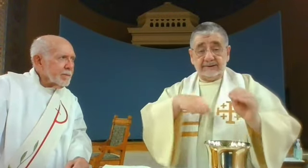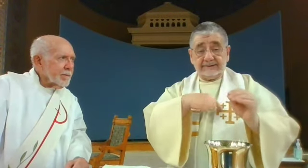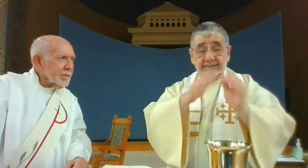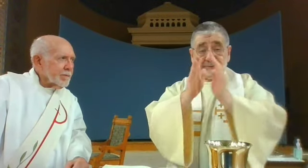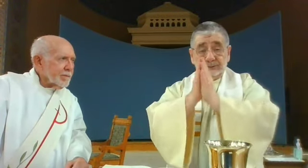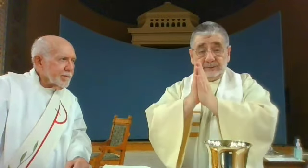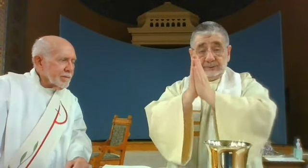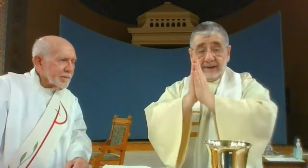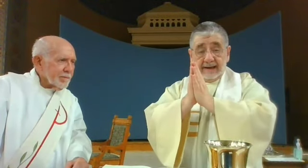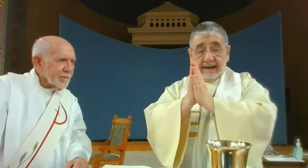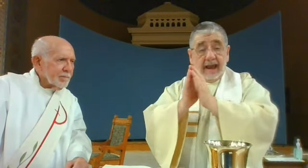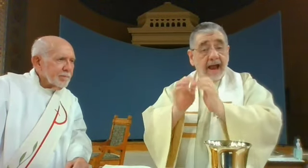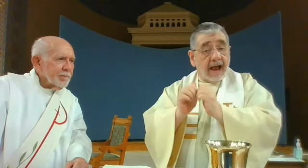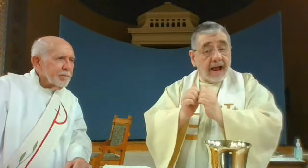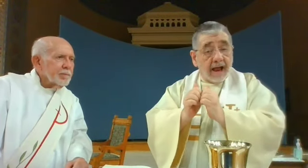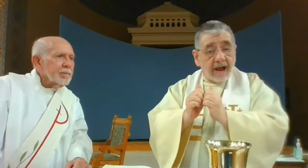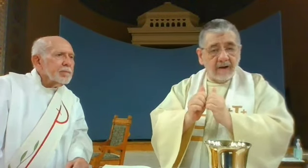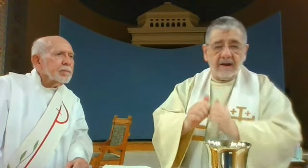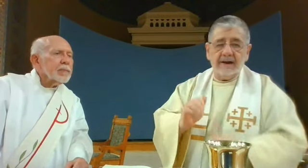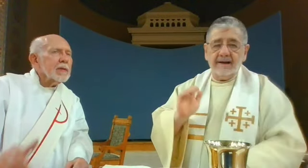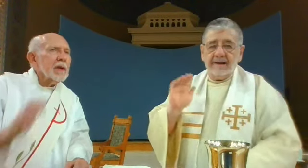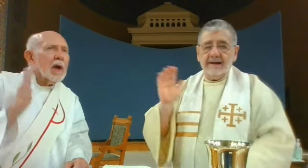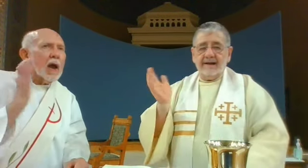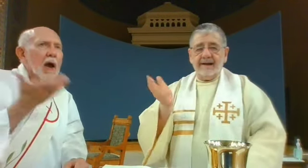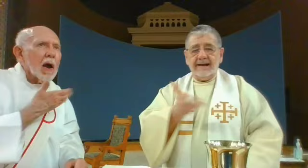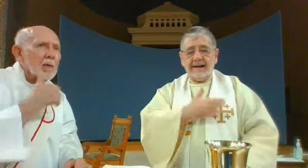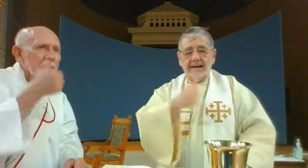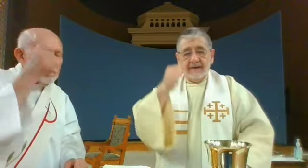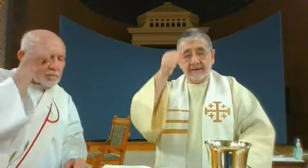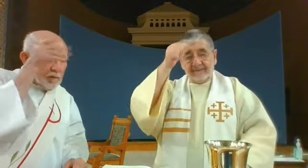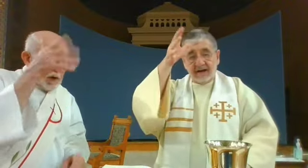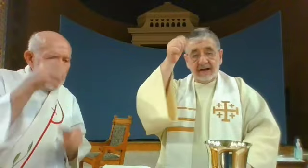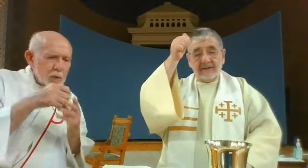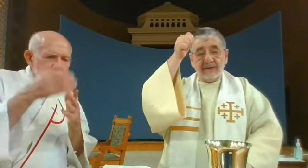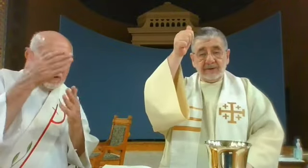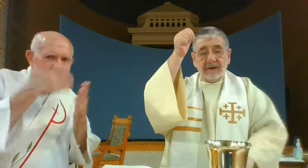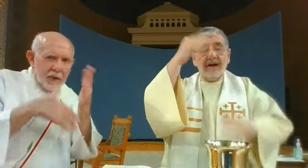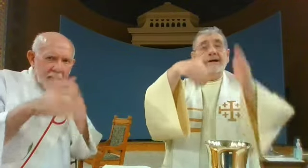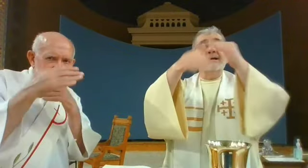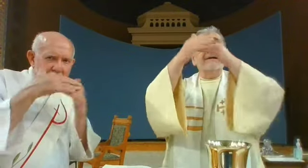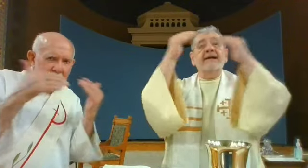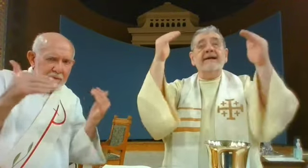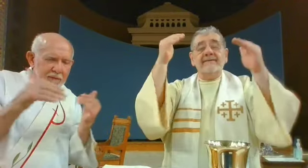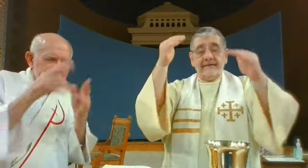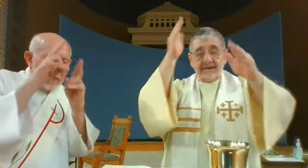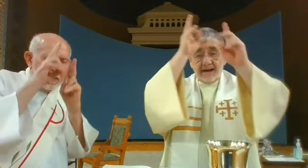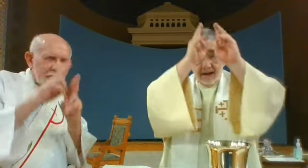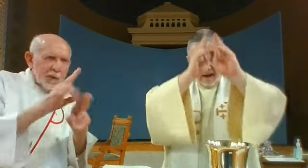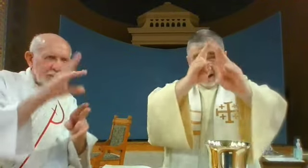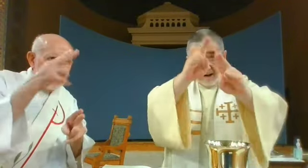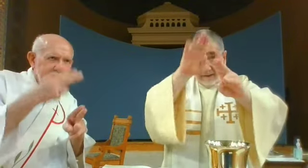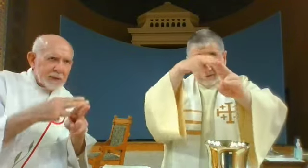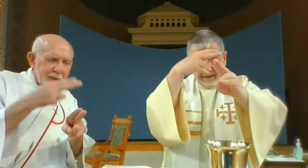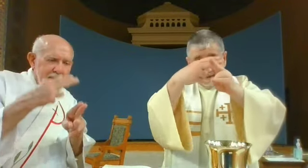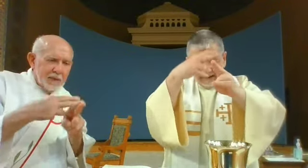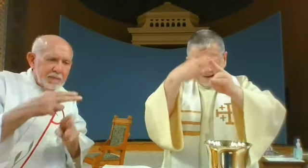Let us pray in the way that Jesus has taught us. Our Father, who art in heaven, hallowed be thy